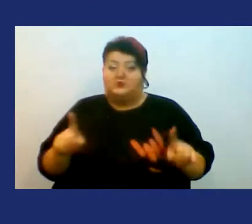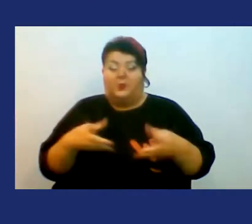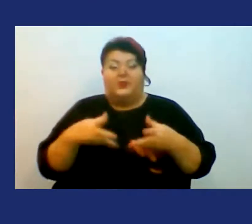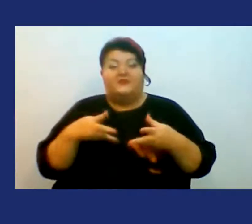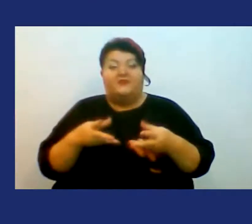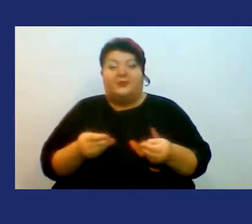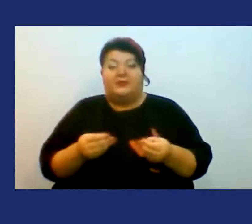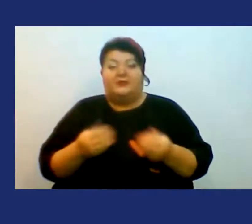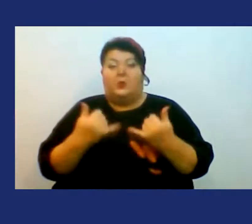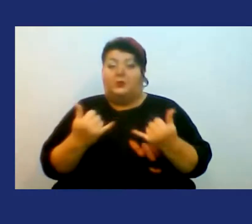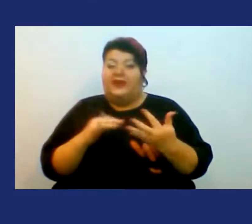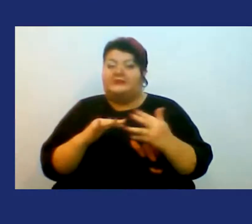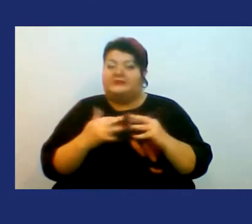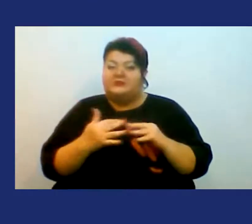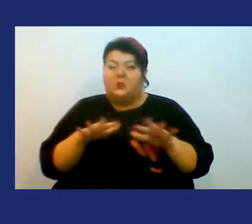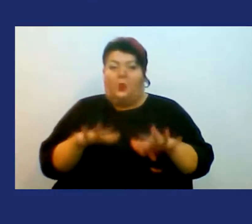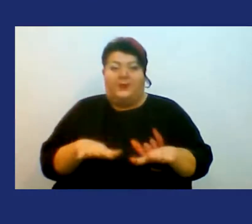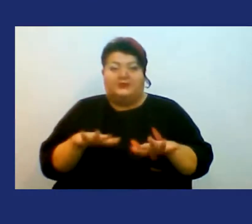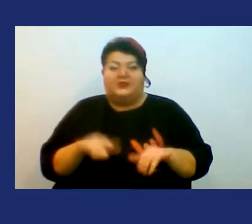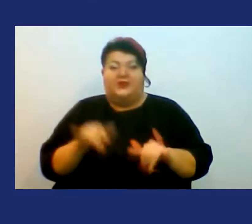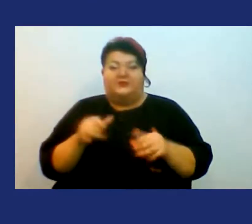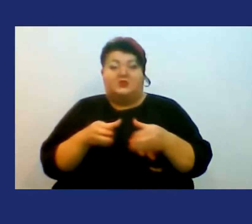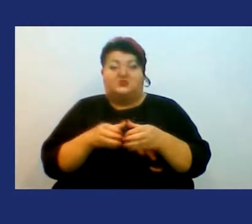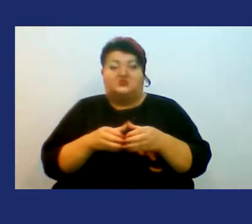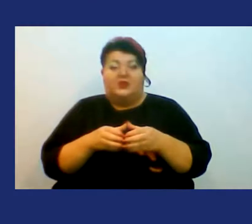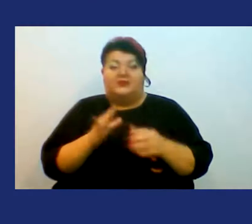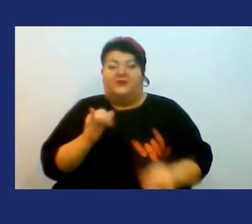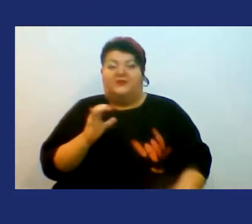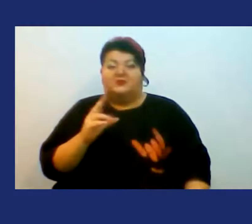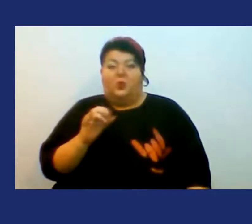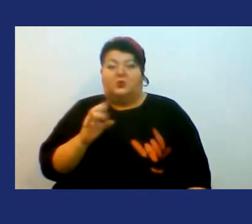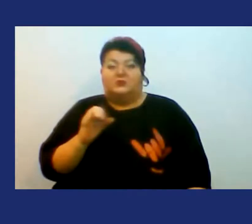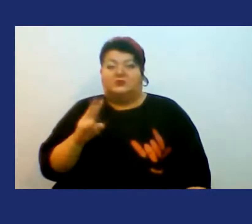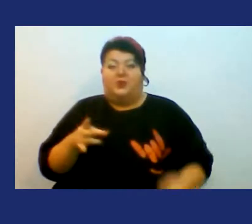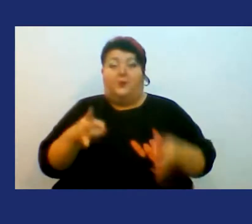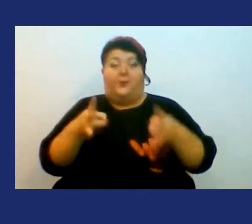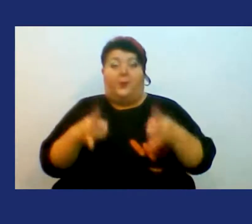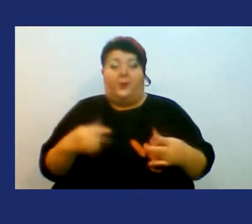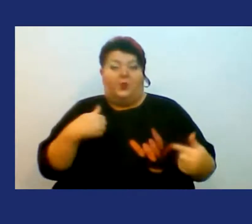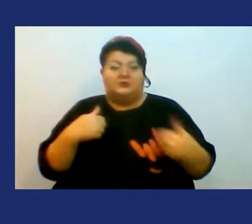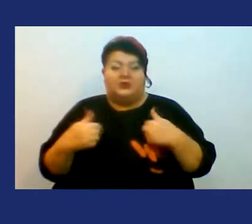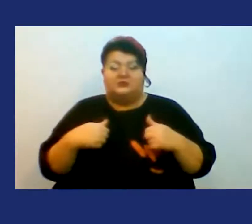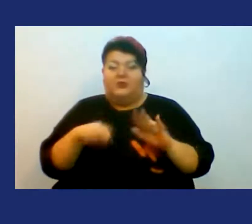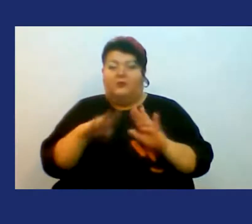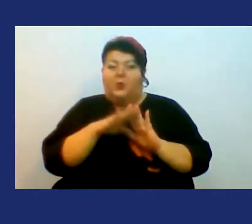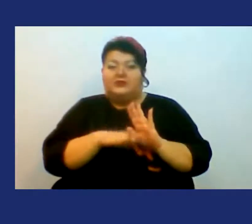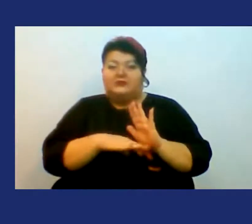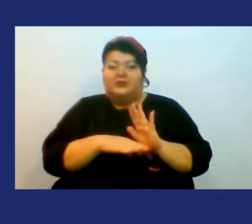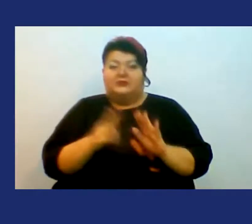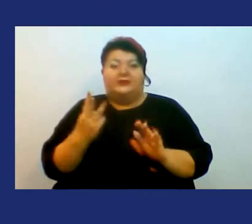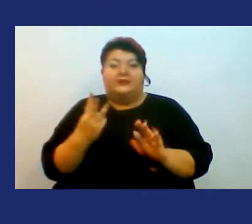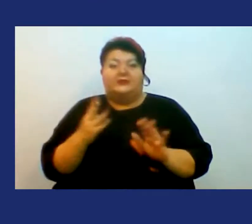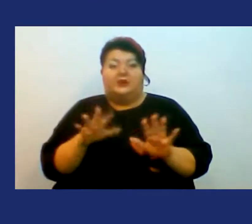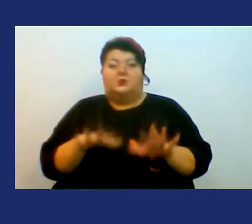with insofar as how many people per 100,000 are infected. So it's really hampered our ability to get our message out